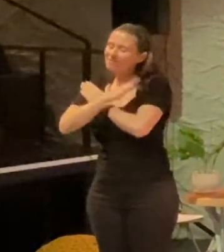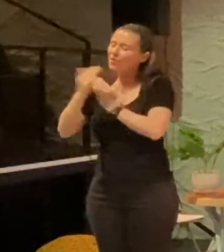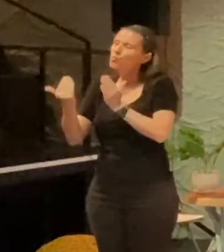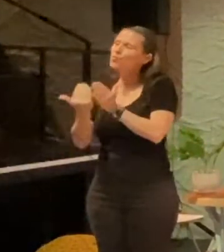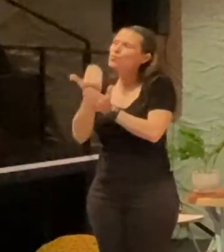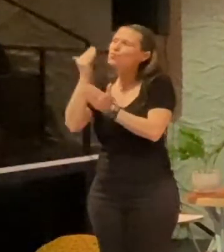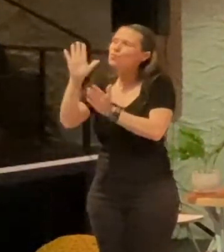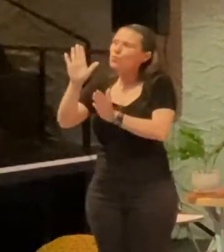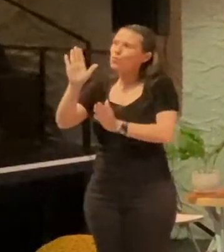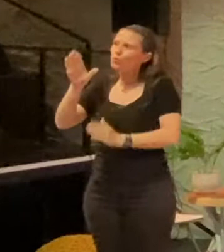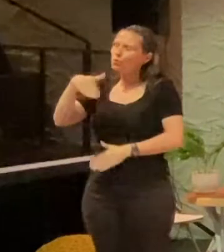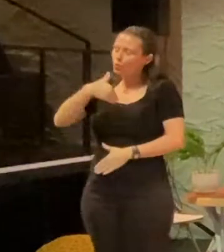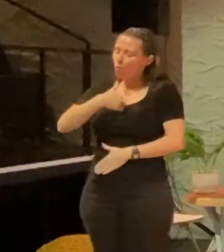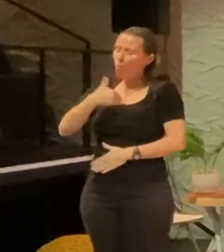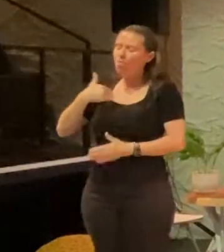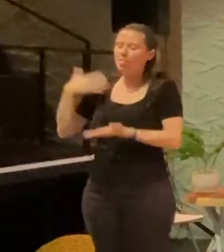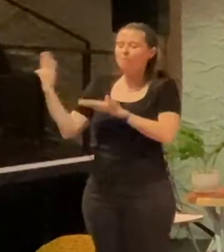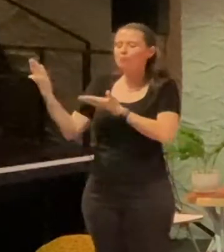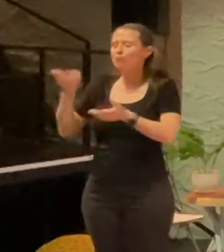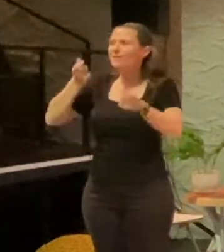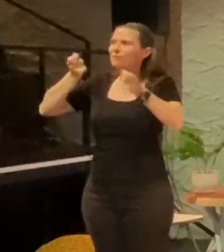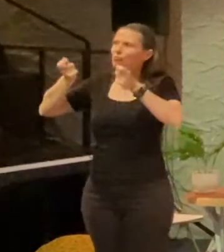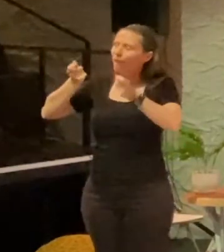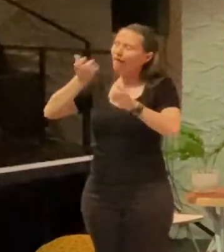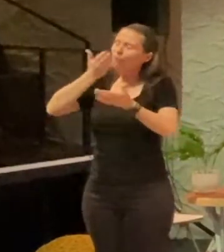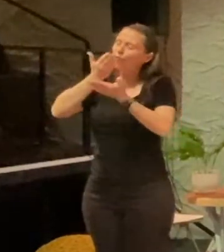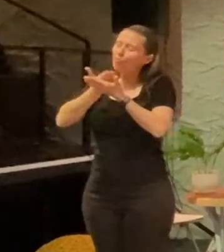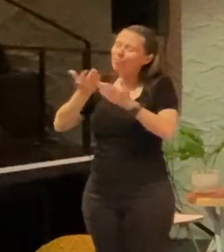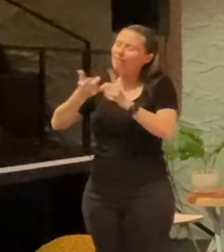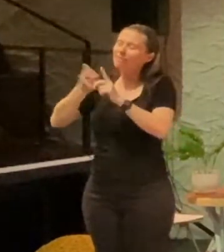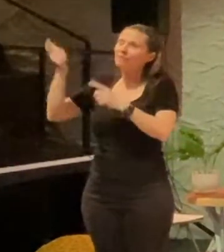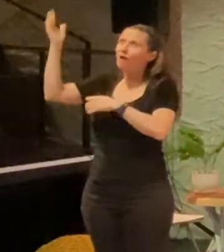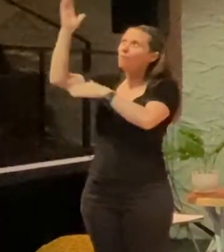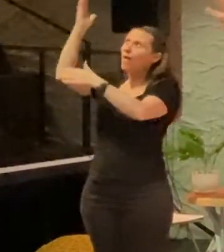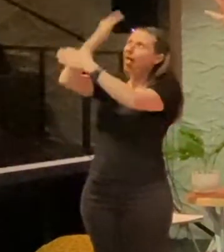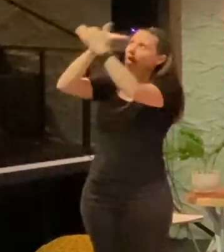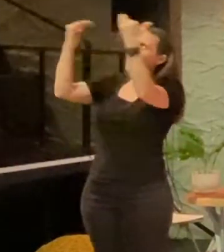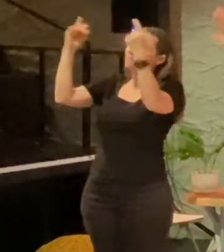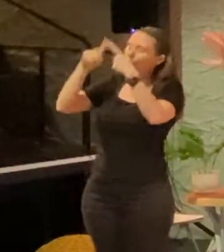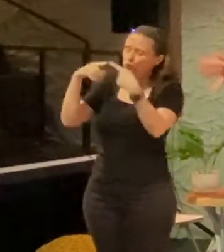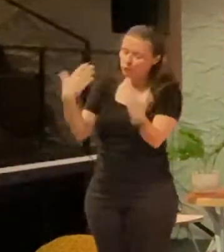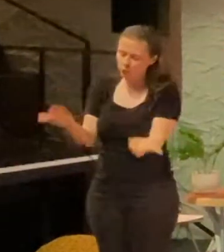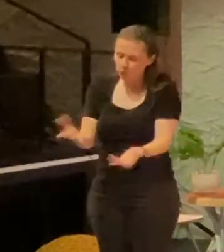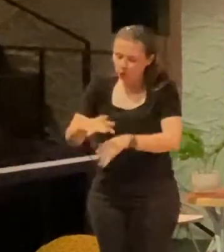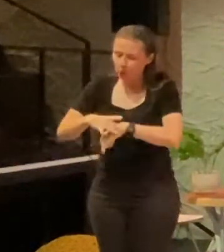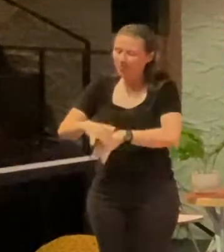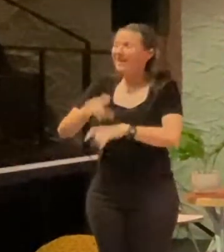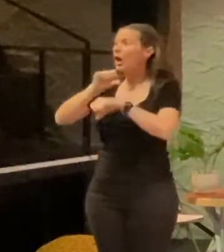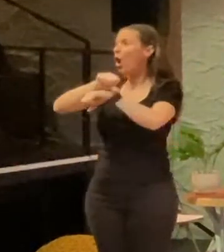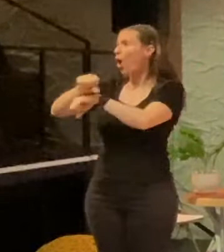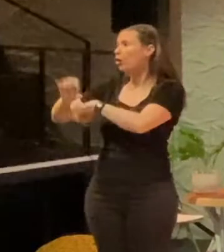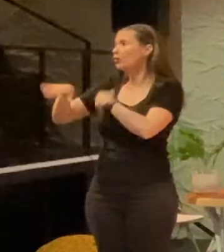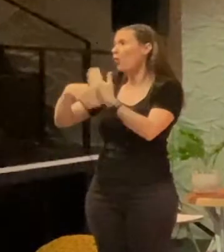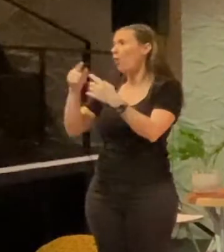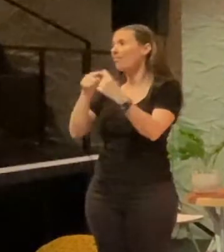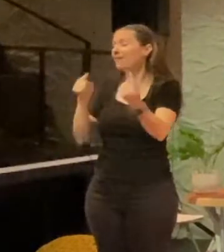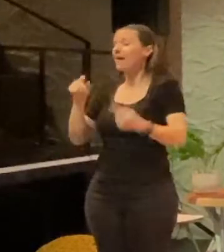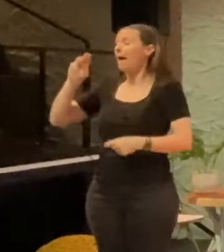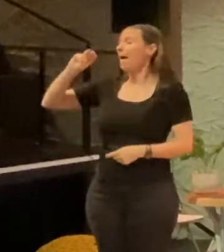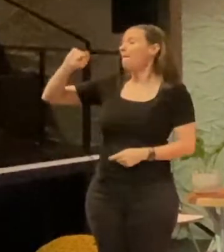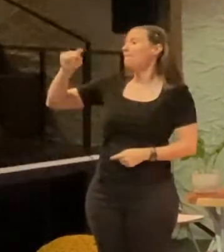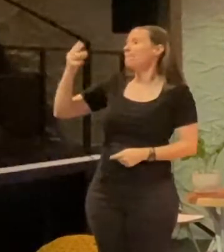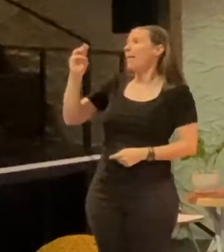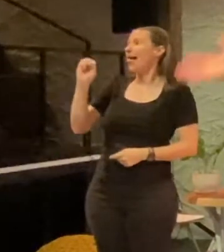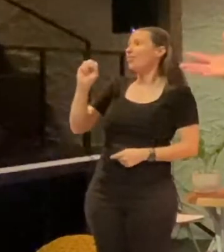brings the reign and the goodness of the kingdom of heaven to earth, who conquers all of his enemies. And Matthew begins the story of